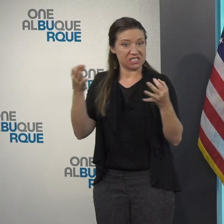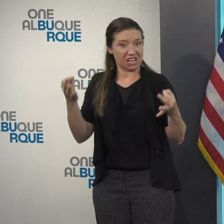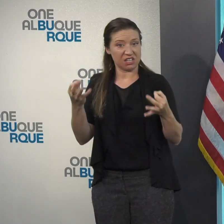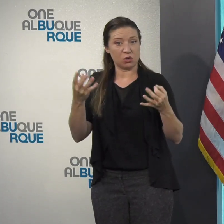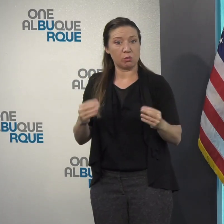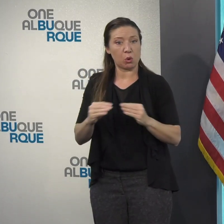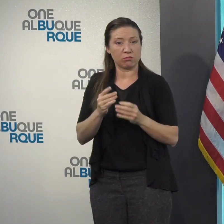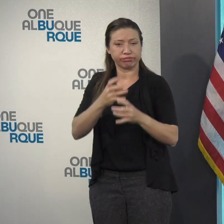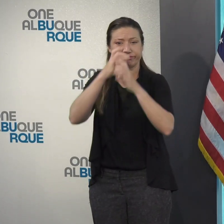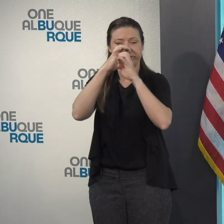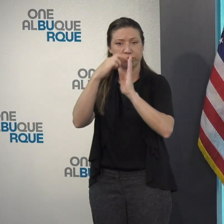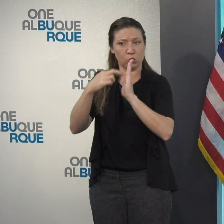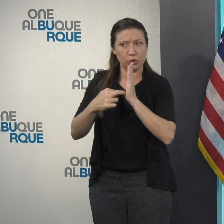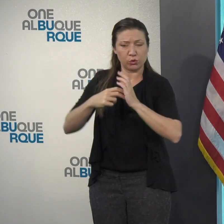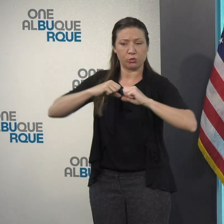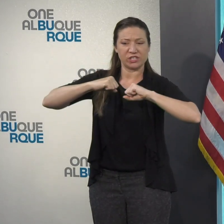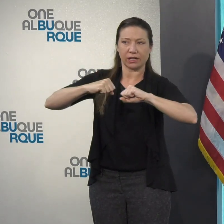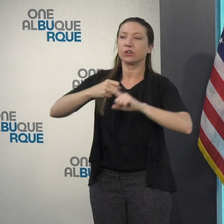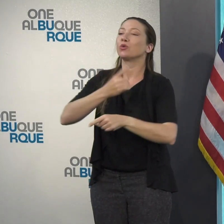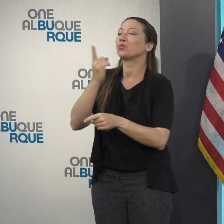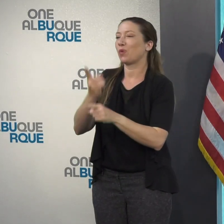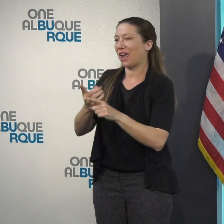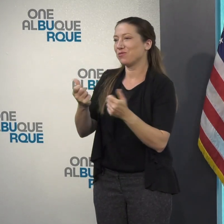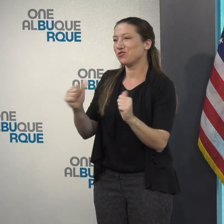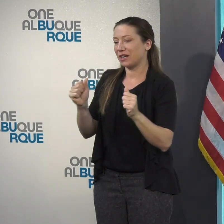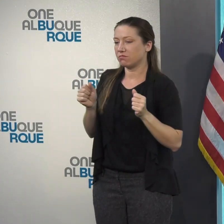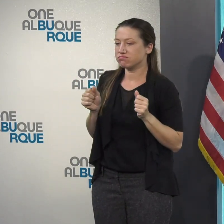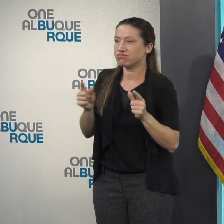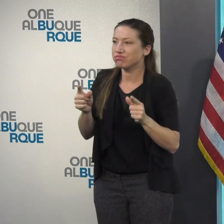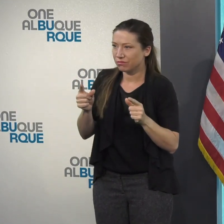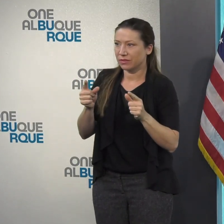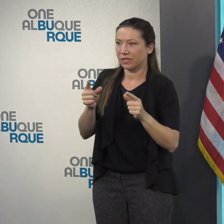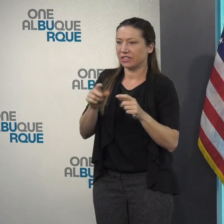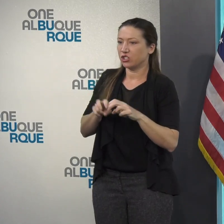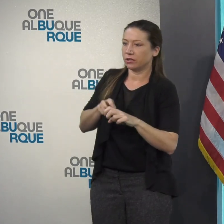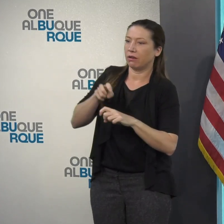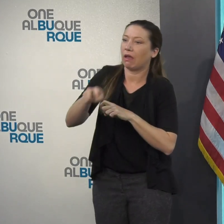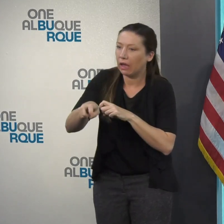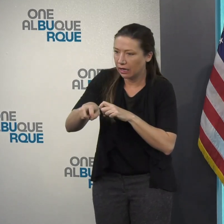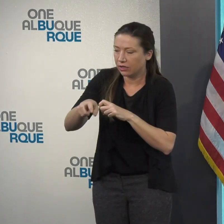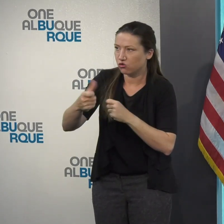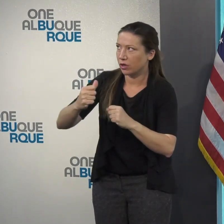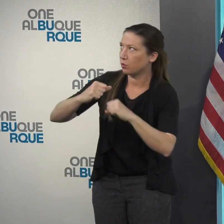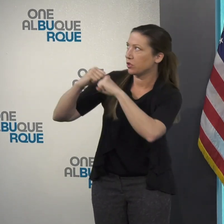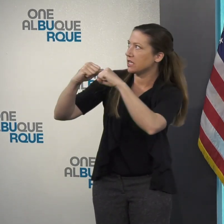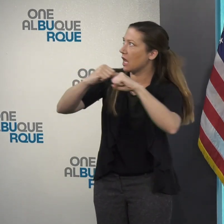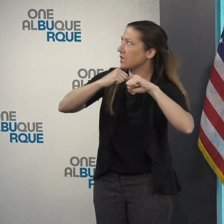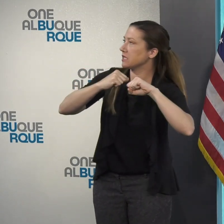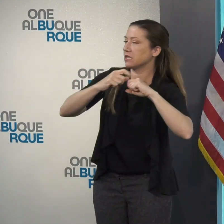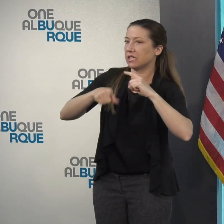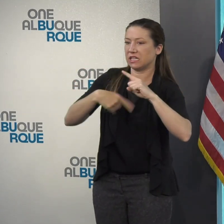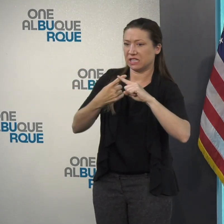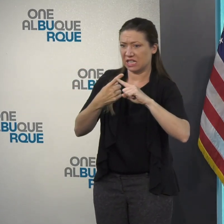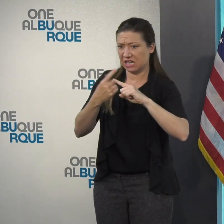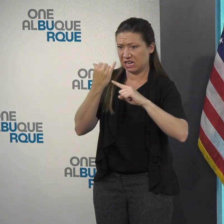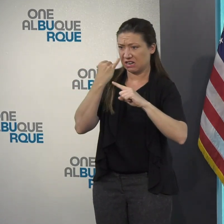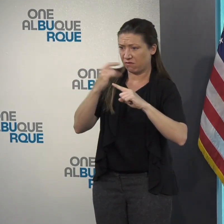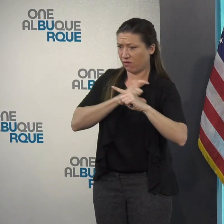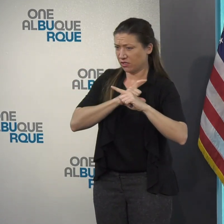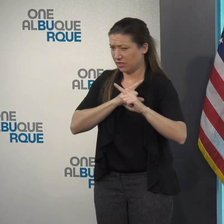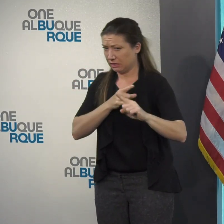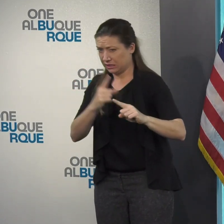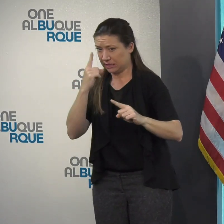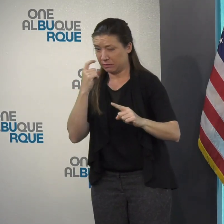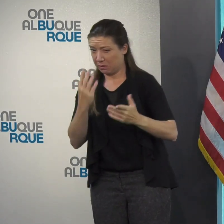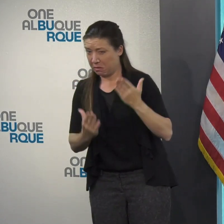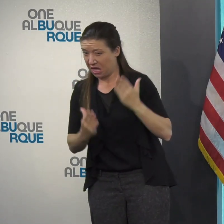here. Correct. We're trying to be very proactive related to an exposure, and we separate them, get everyone tested that's appropriate, and then